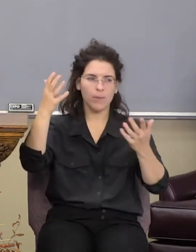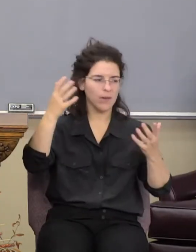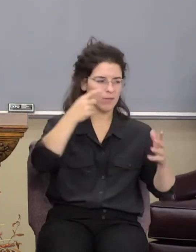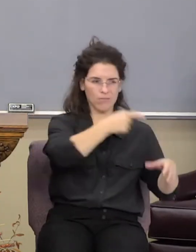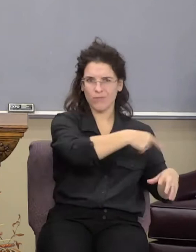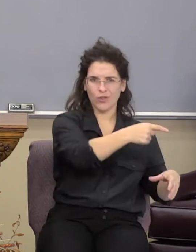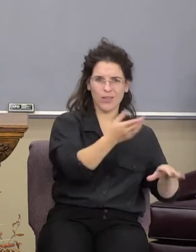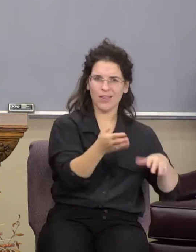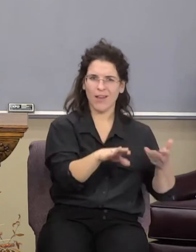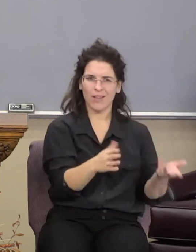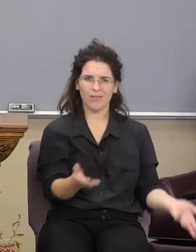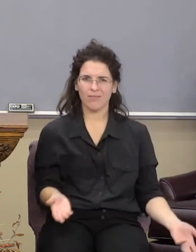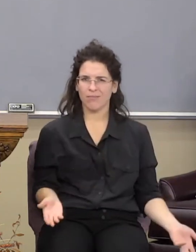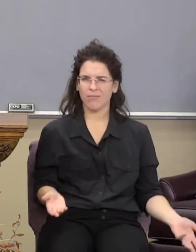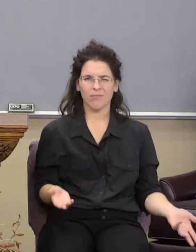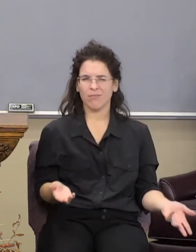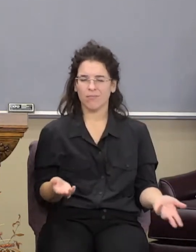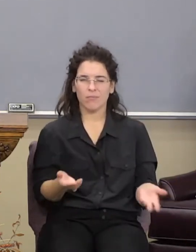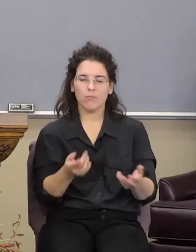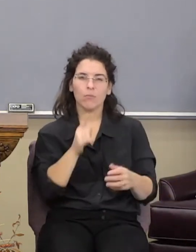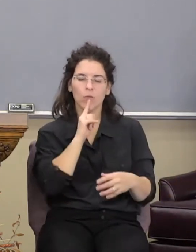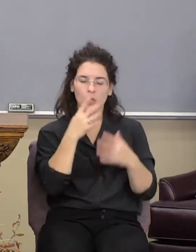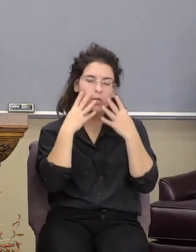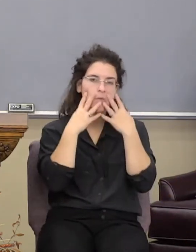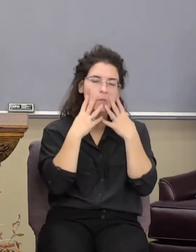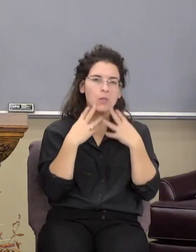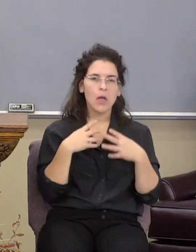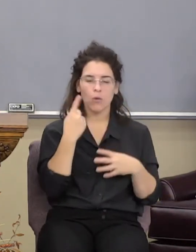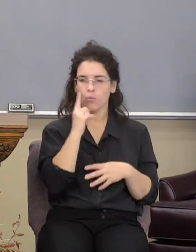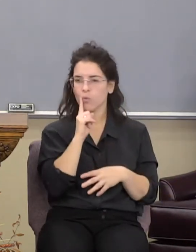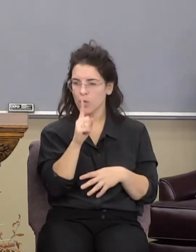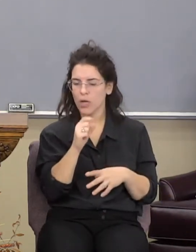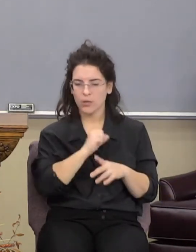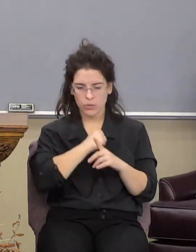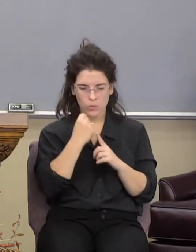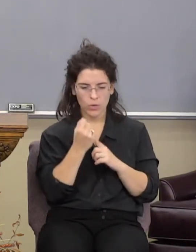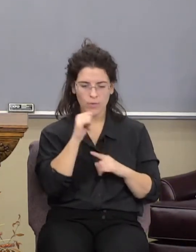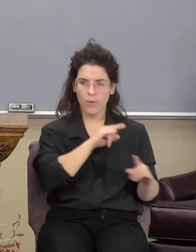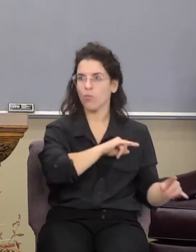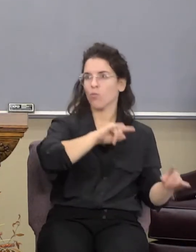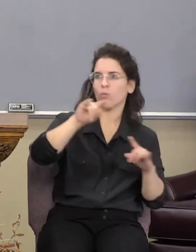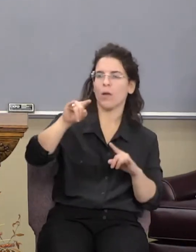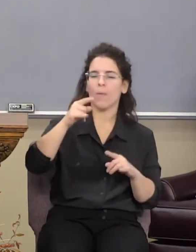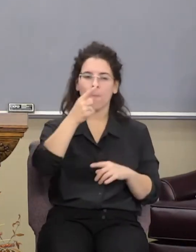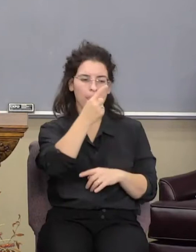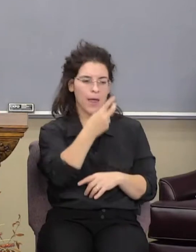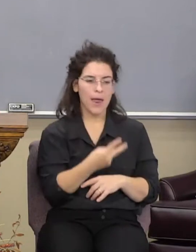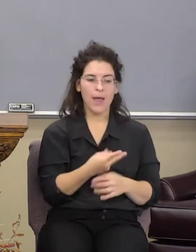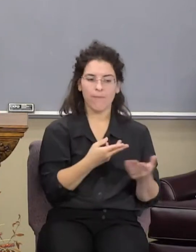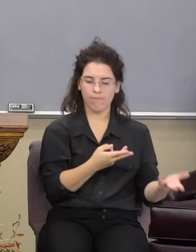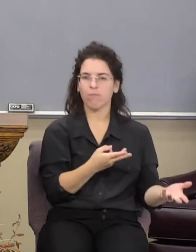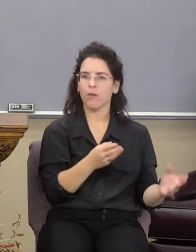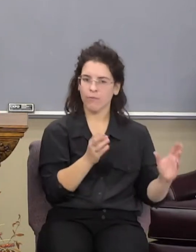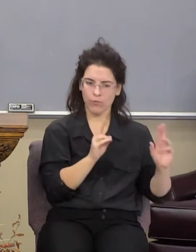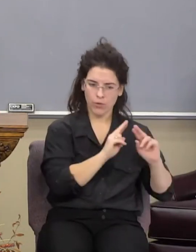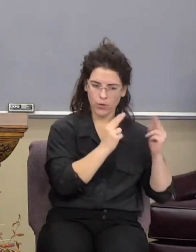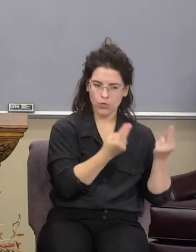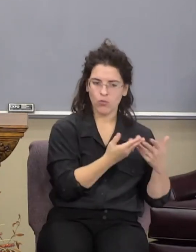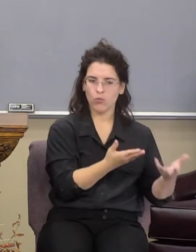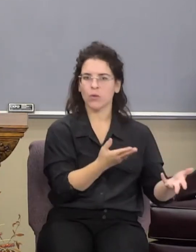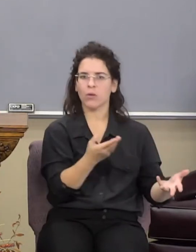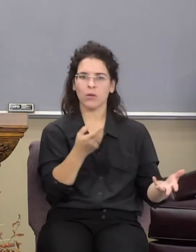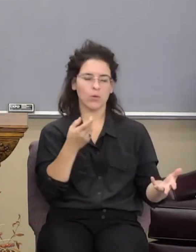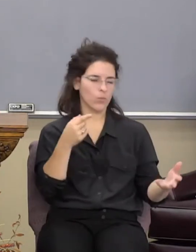doomed. So the sad reality of that assault, half of the regiment were